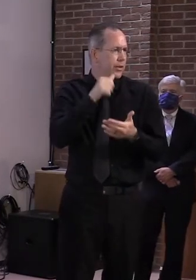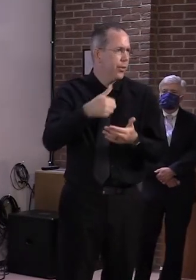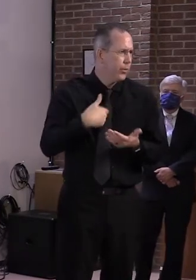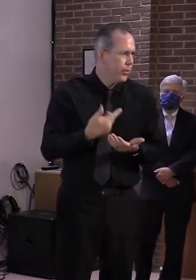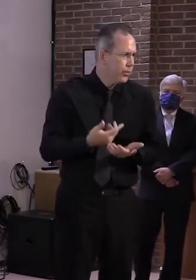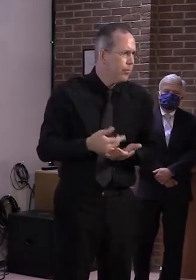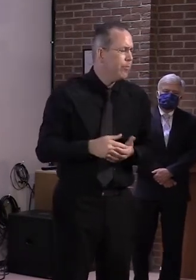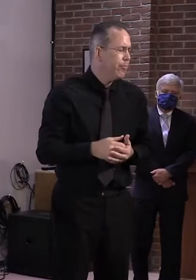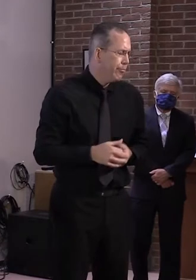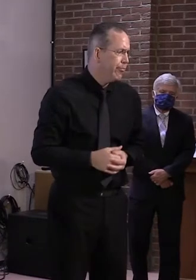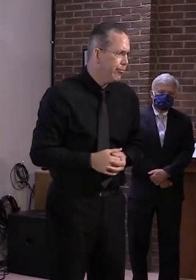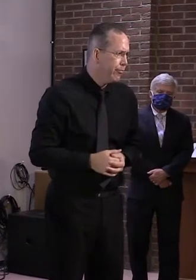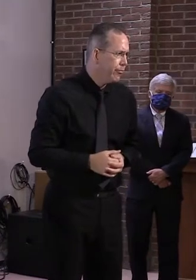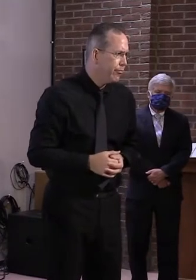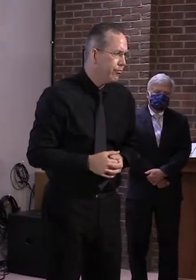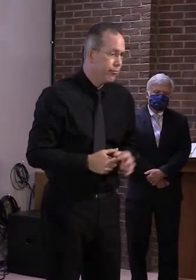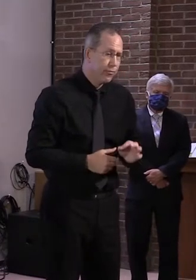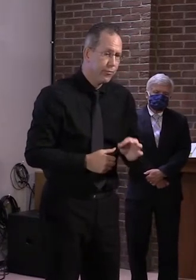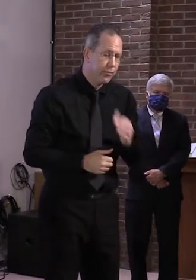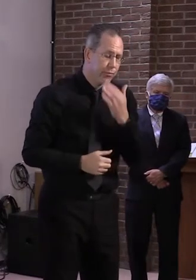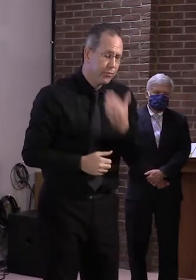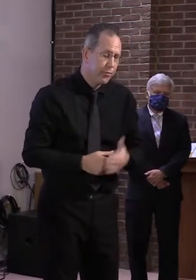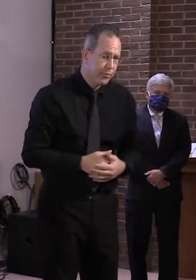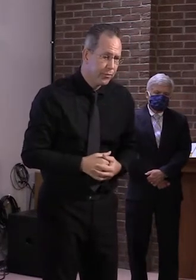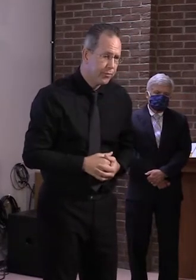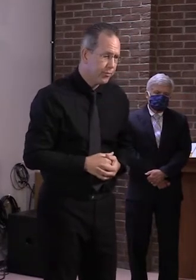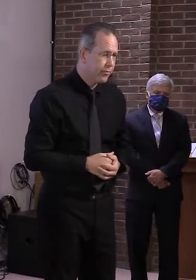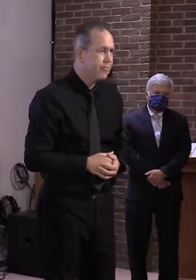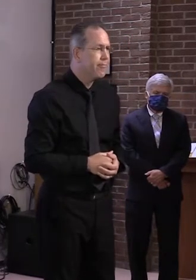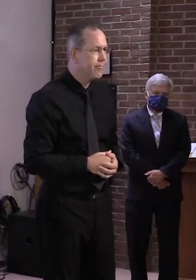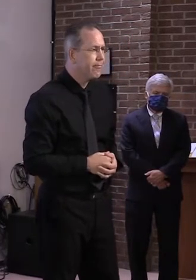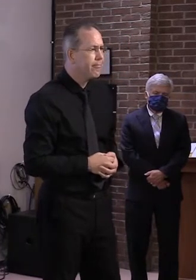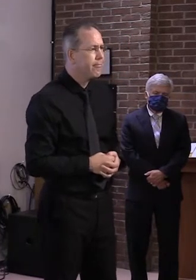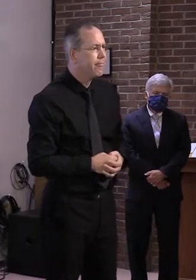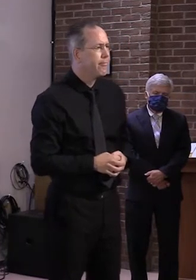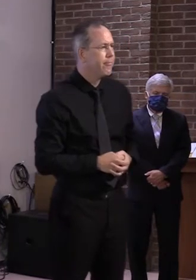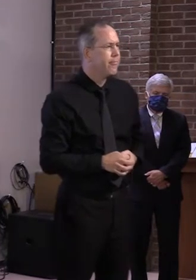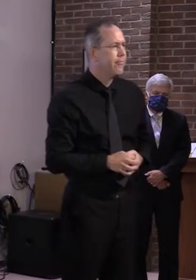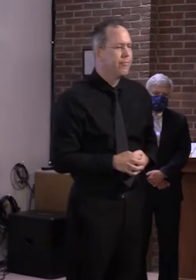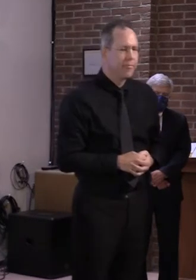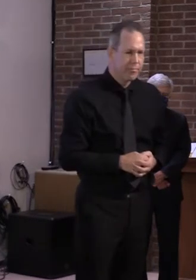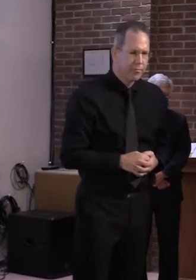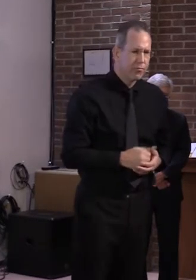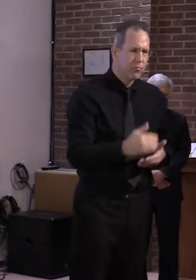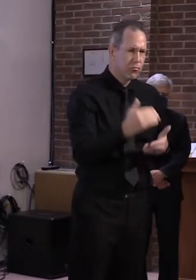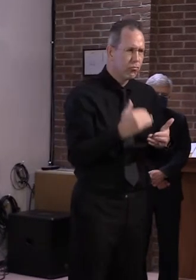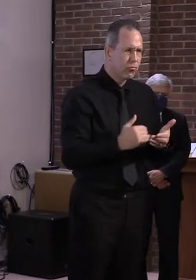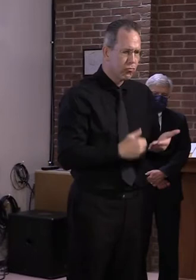you. Thank you. Kevin, 7 days.